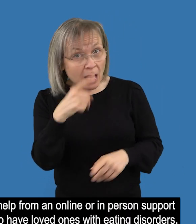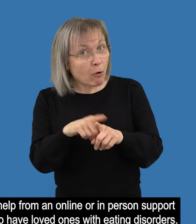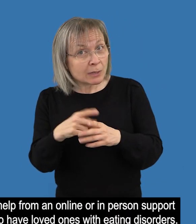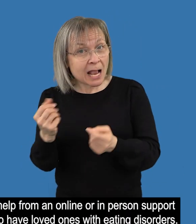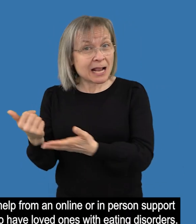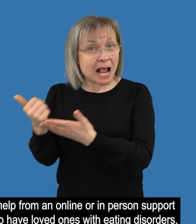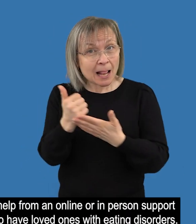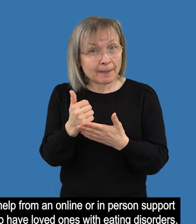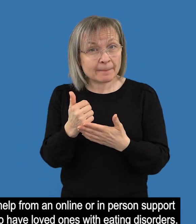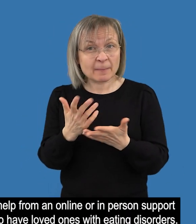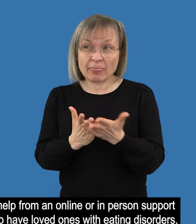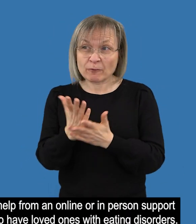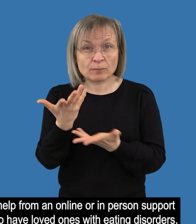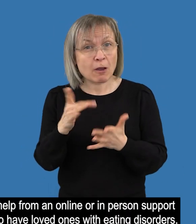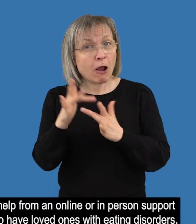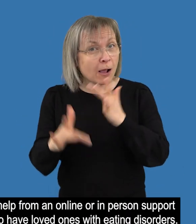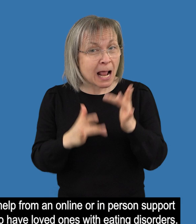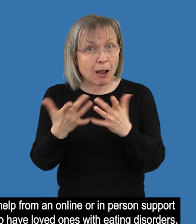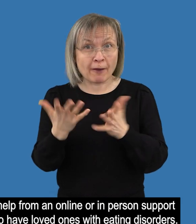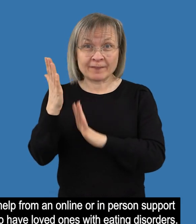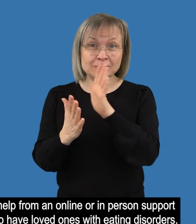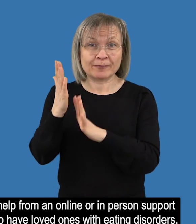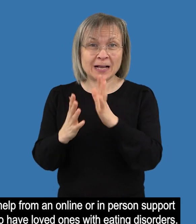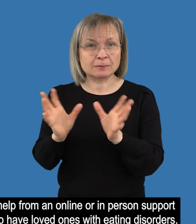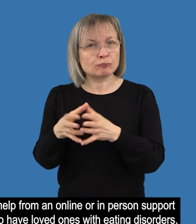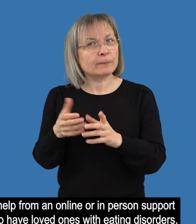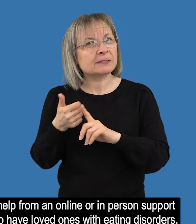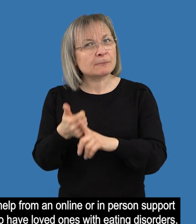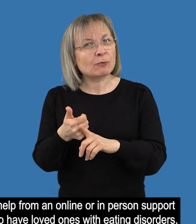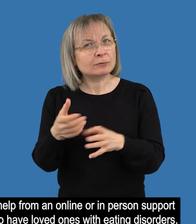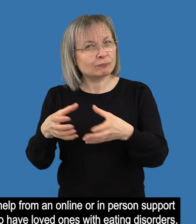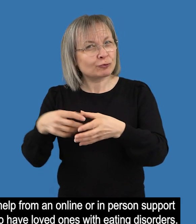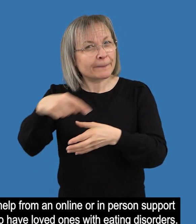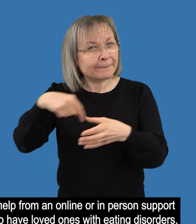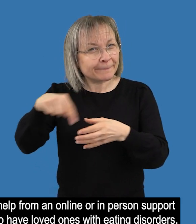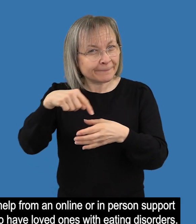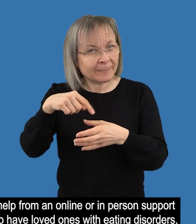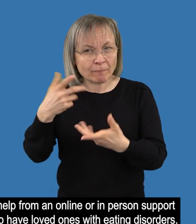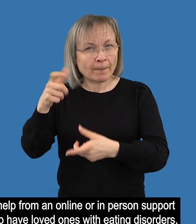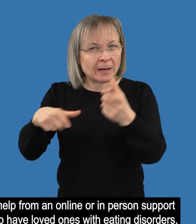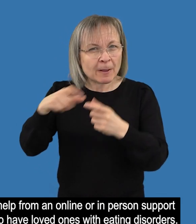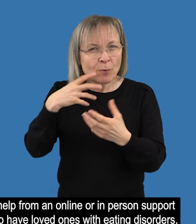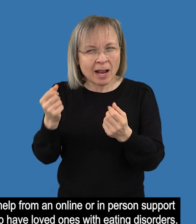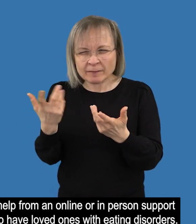You could also get help from an online or in-person support group for people who have loved ones with eating